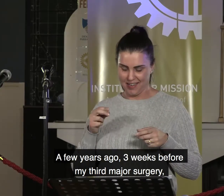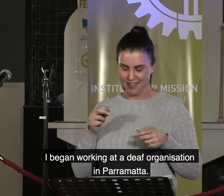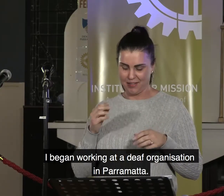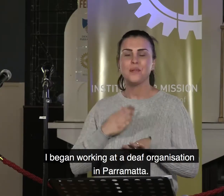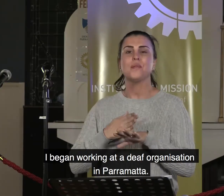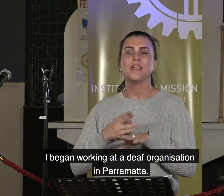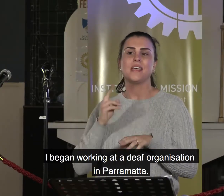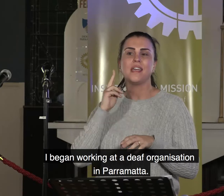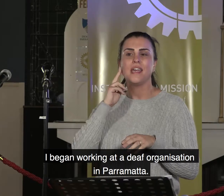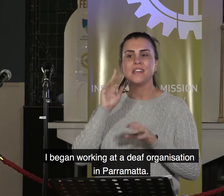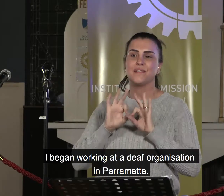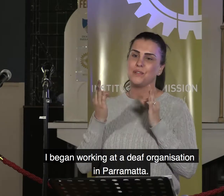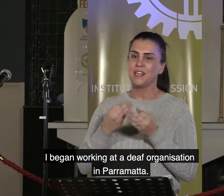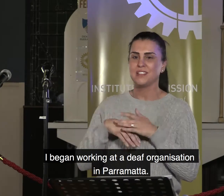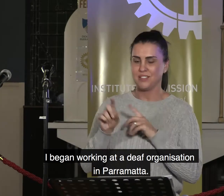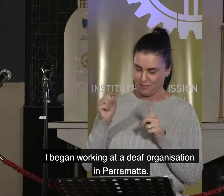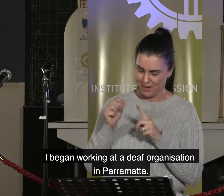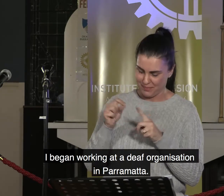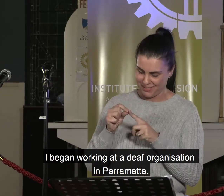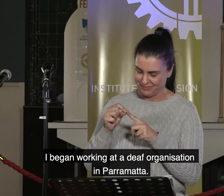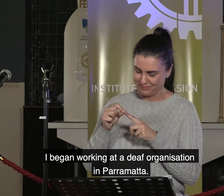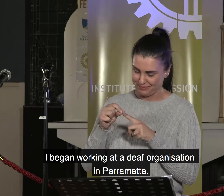I began working at a deaf organisation in Parramatta.